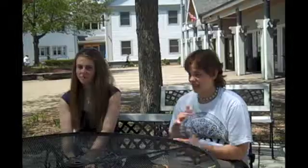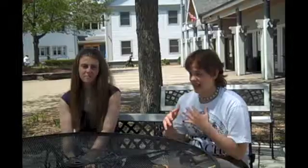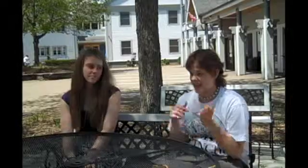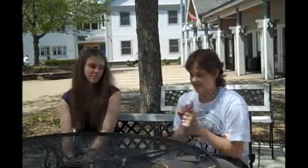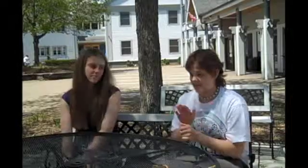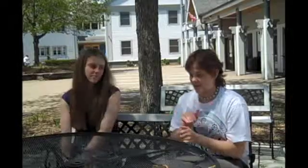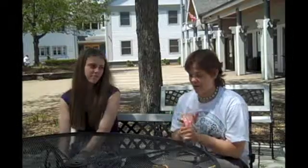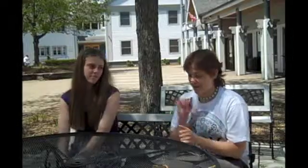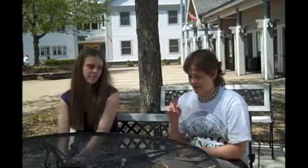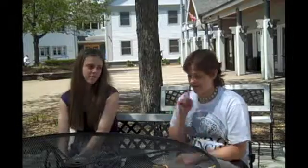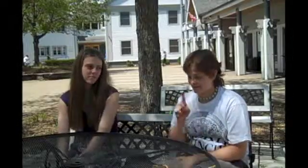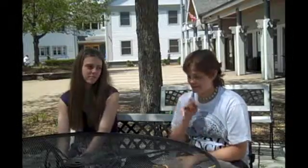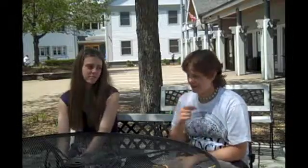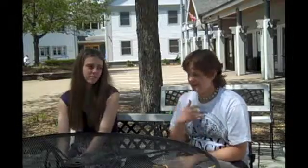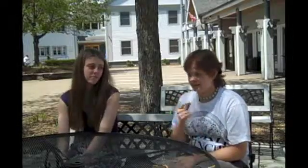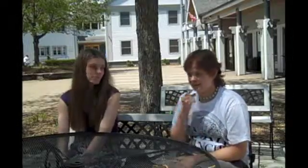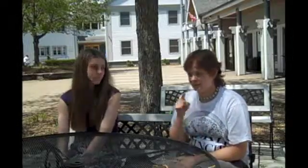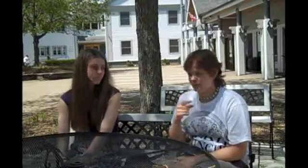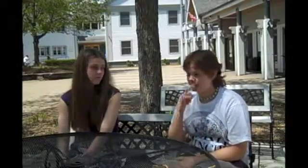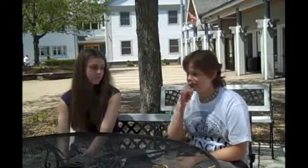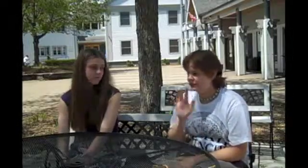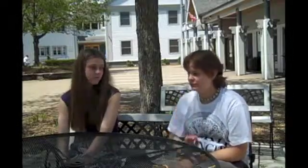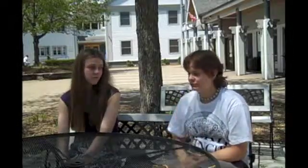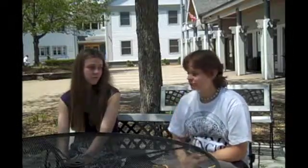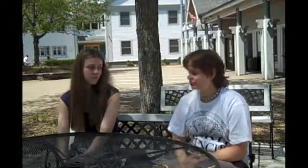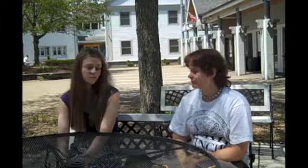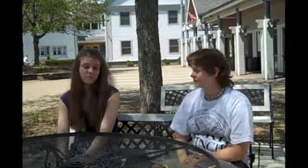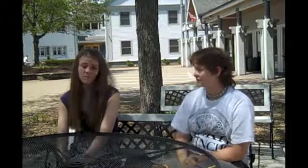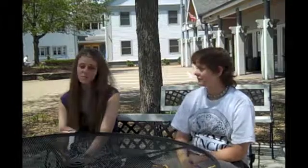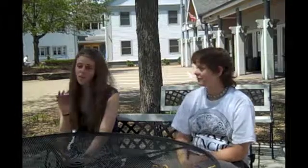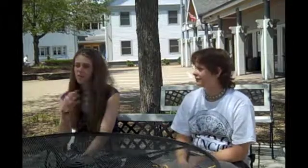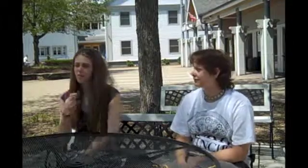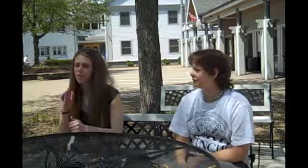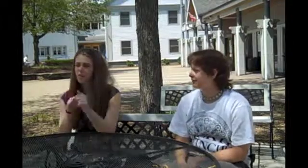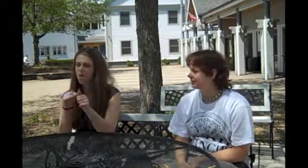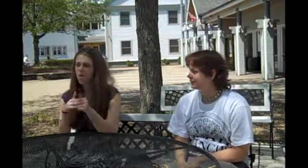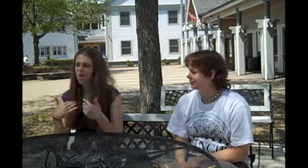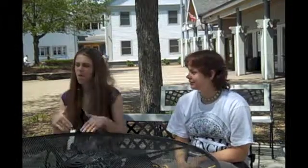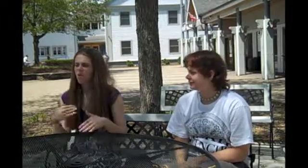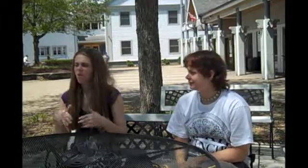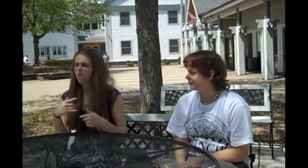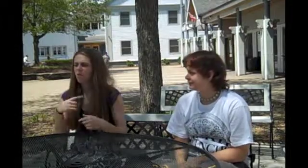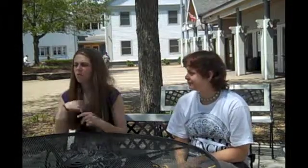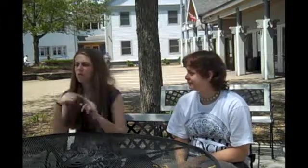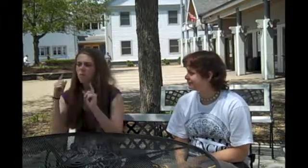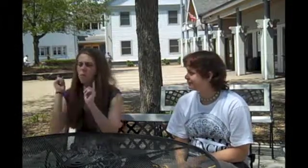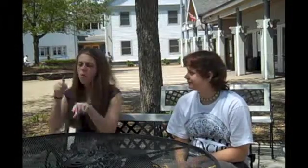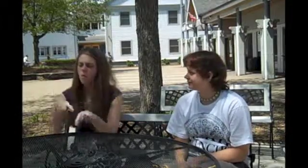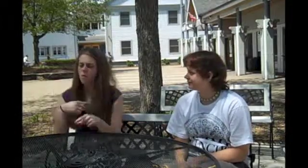Wow. I'm wondering, what was your best experience while you were there? Definitely the Bow Eye School for the Deaf. I miss those